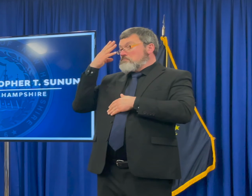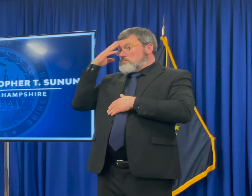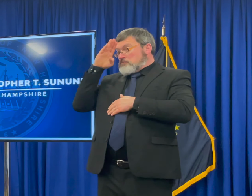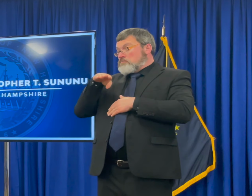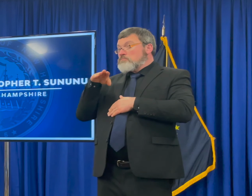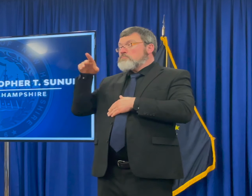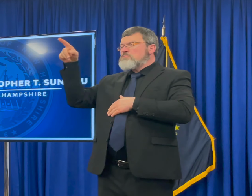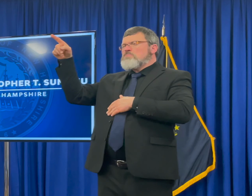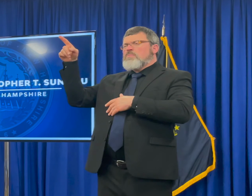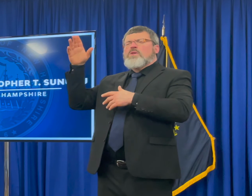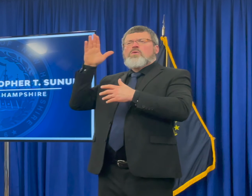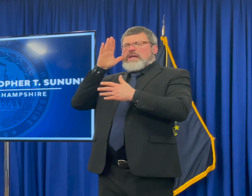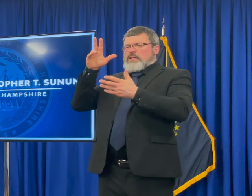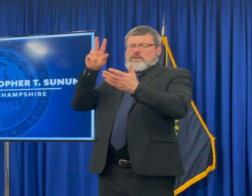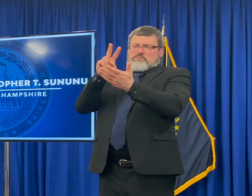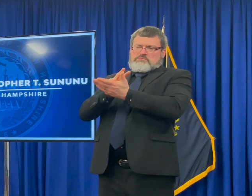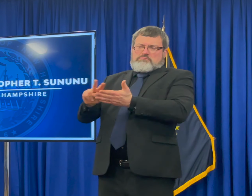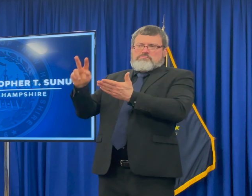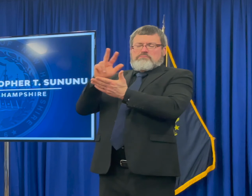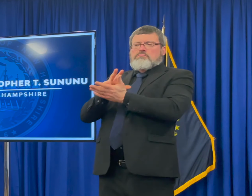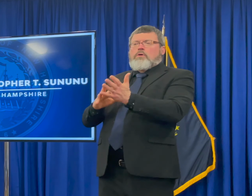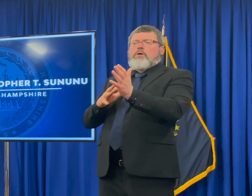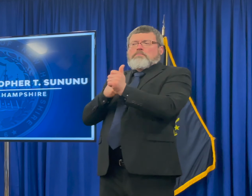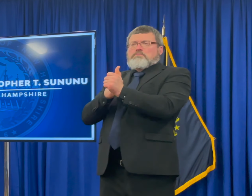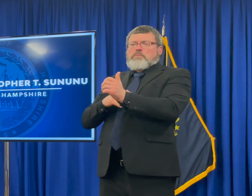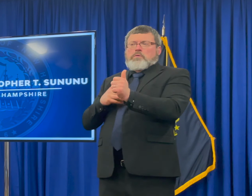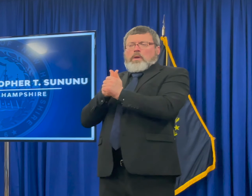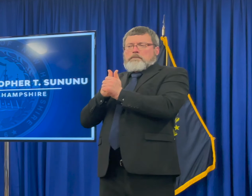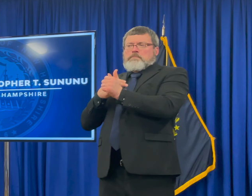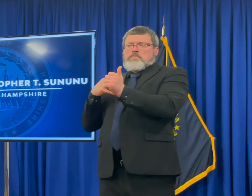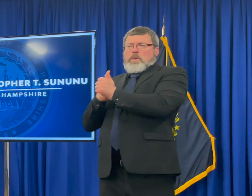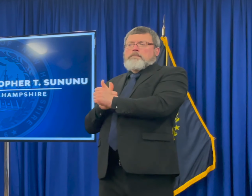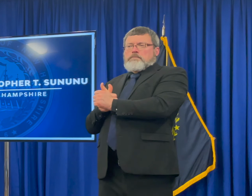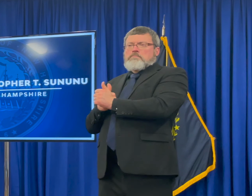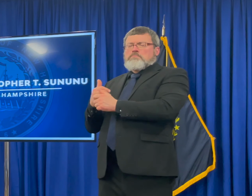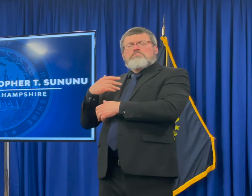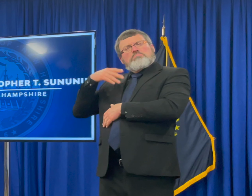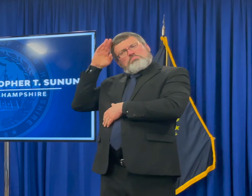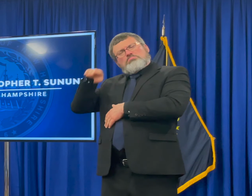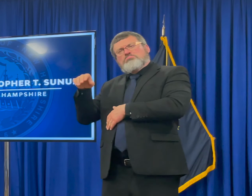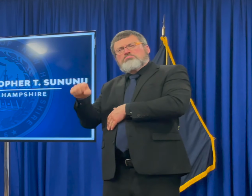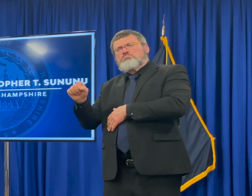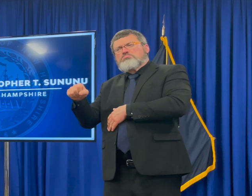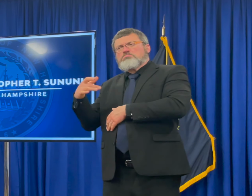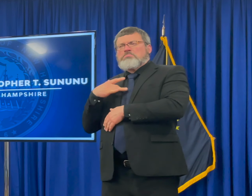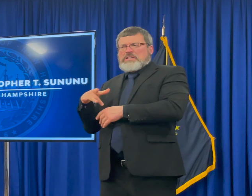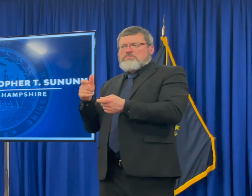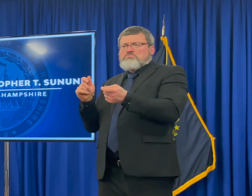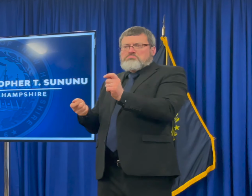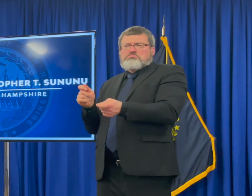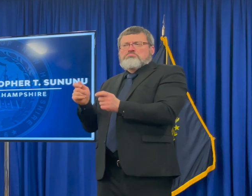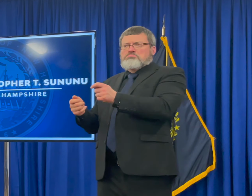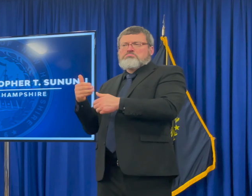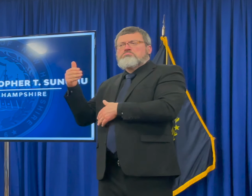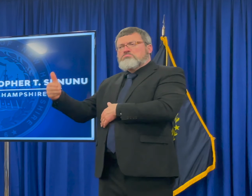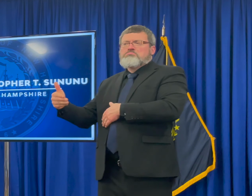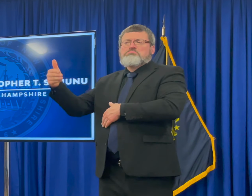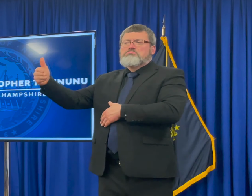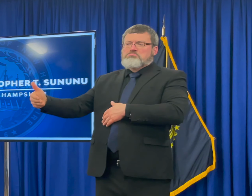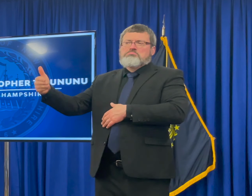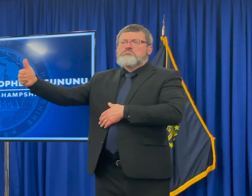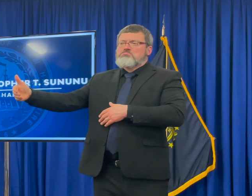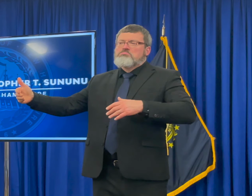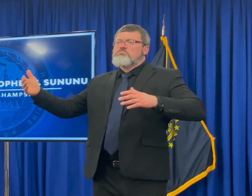over a week, and so we've actually, public health agencies around the country have been discussing this planned guidance rollout with the CDC for the last